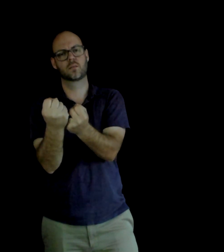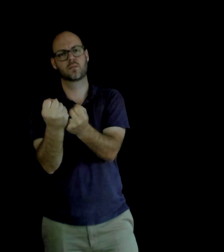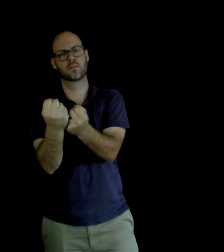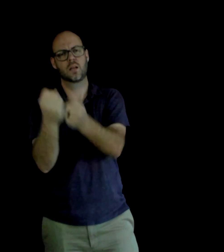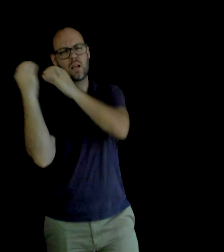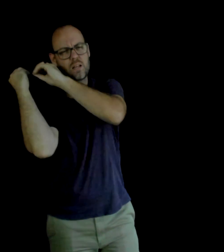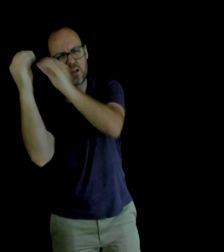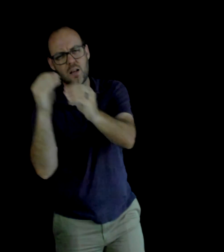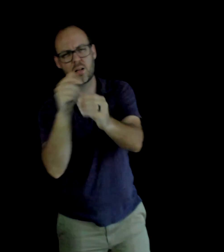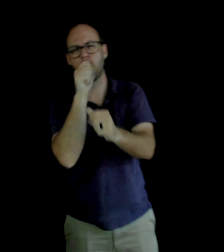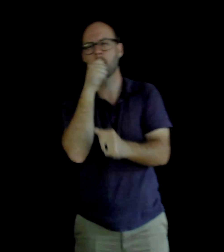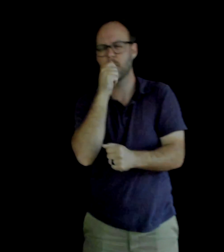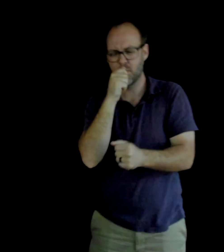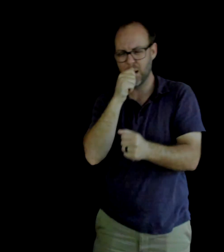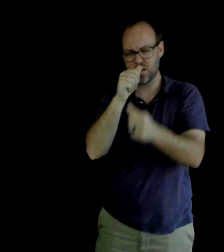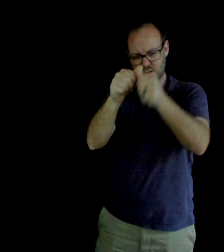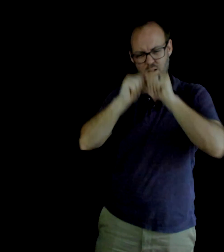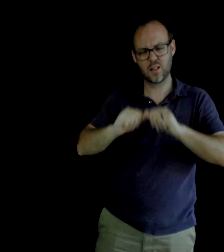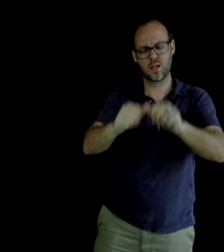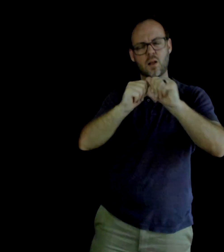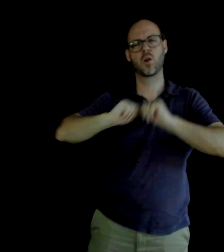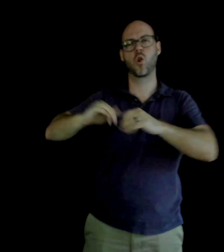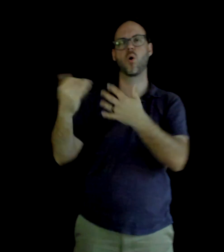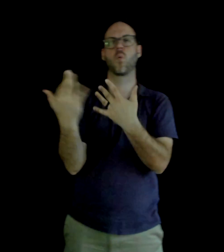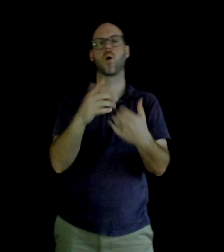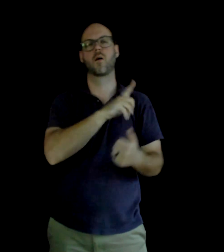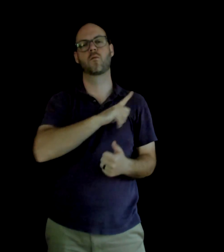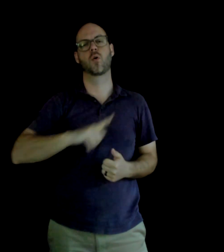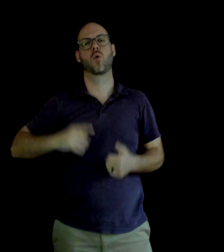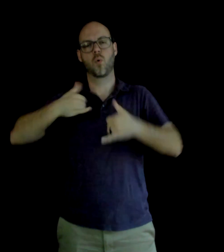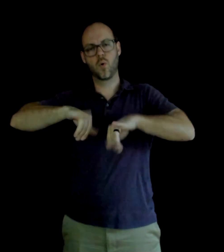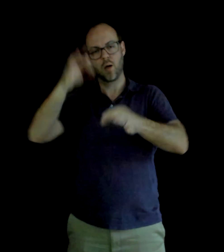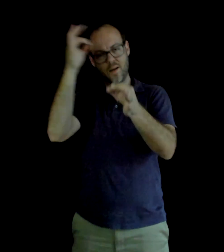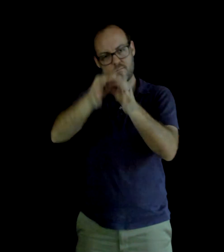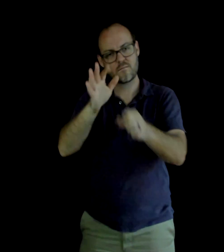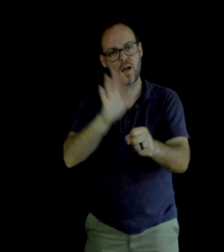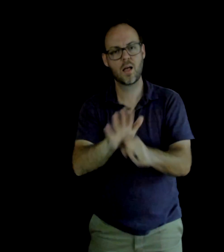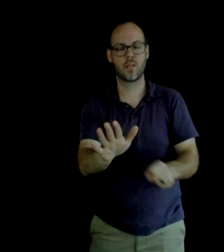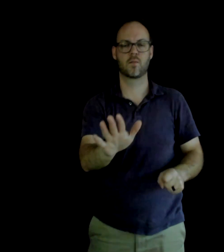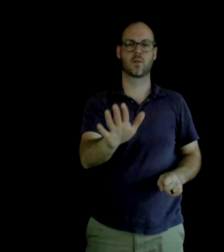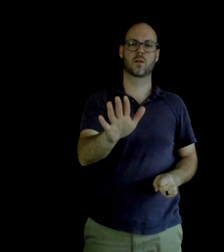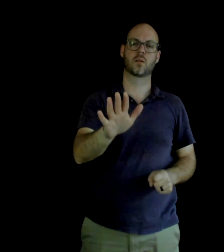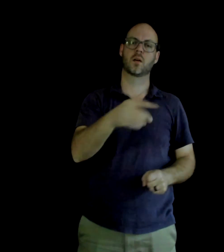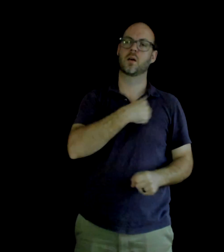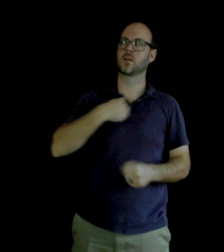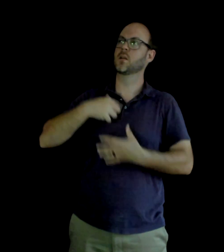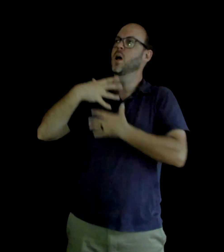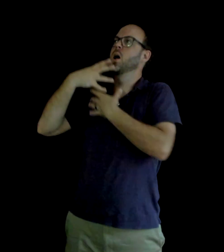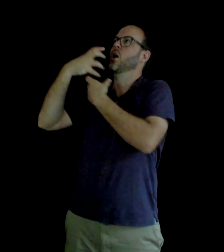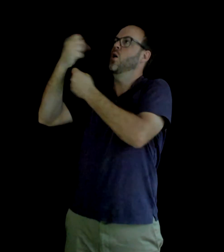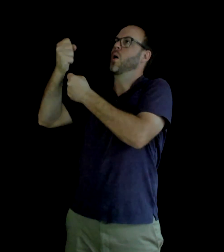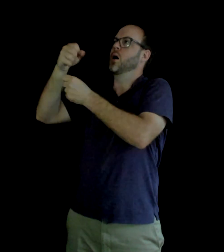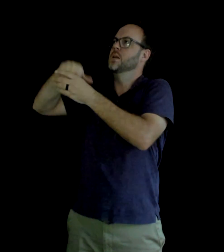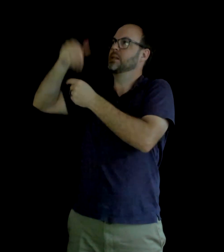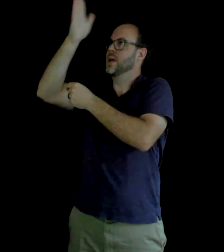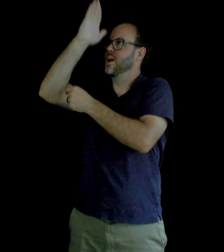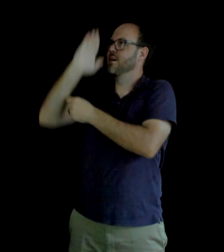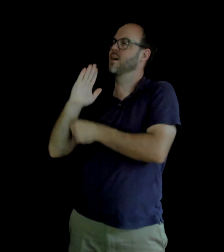endure, to wait for the Lord, to remain faithful as we trust in